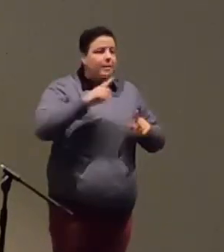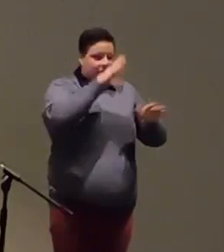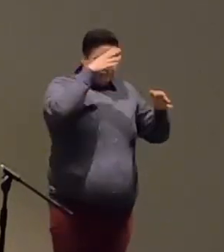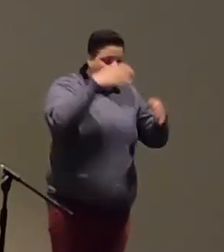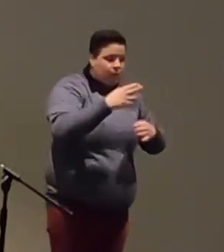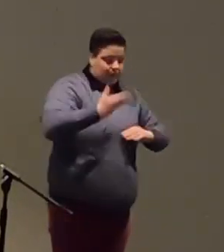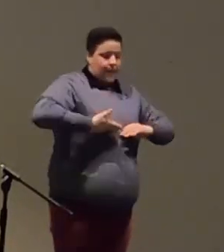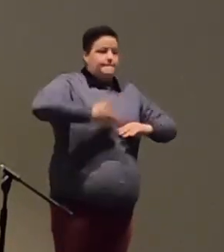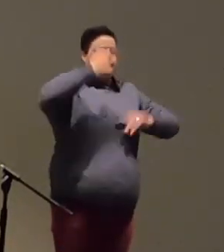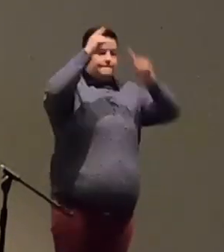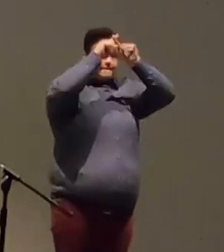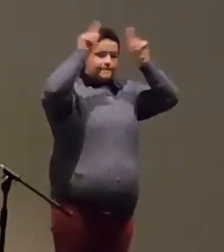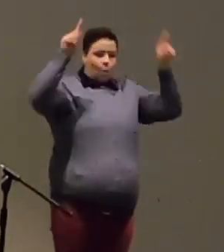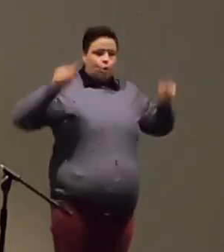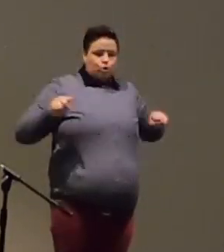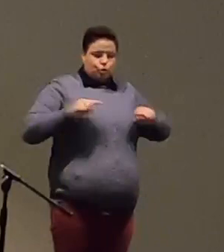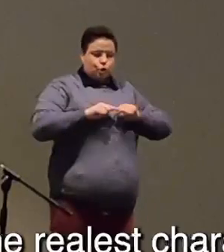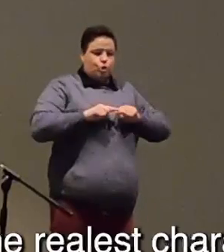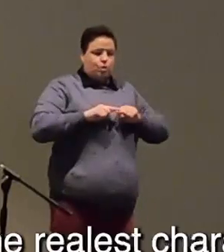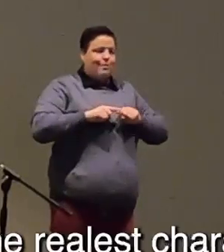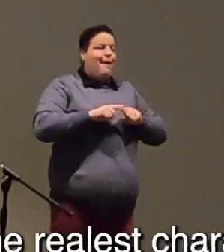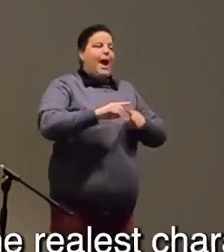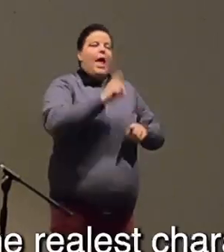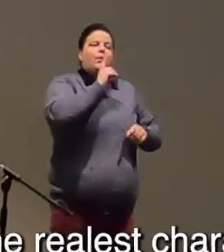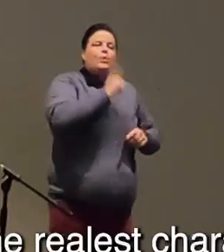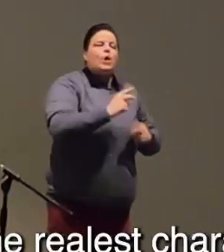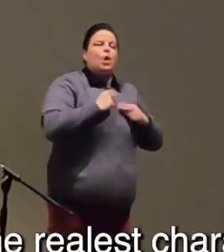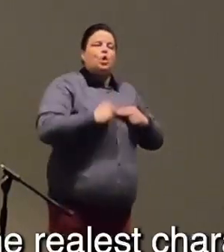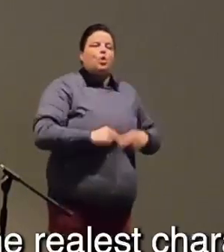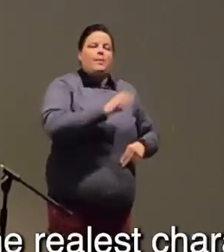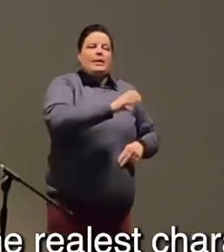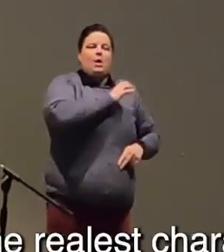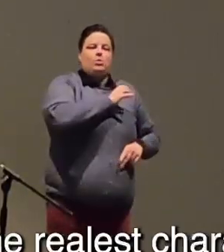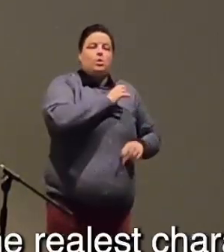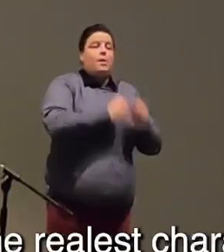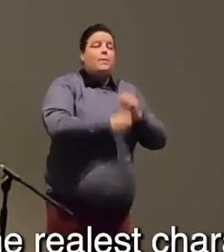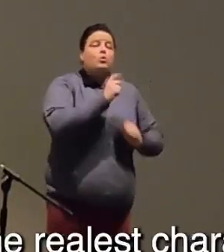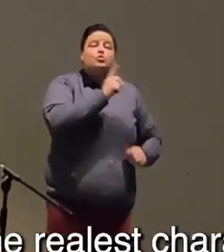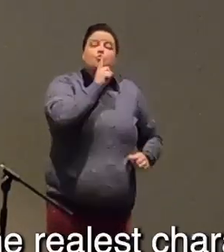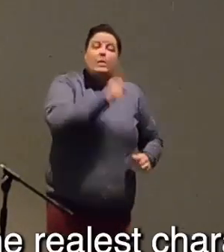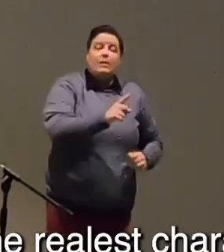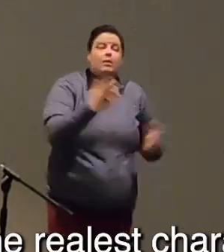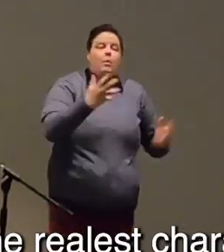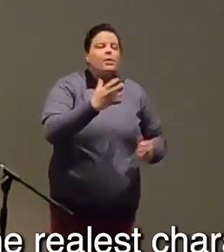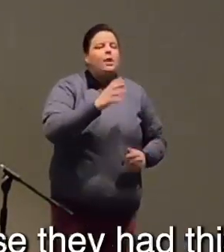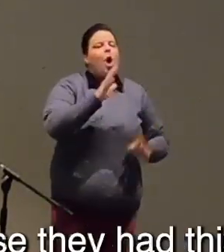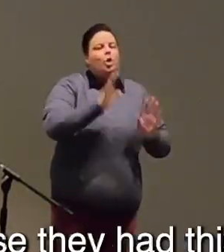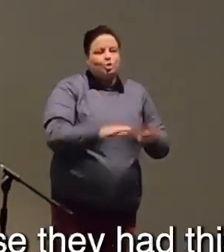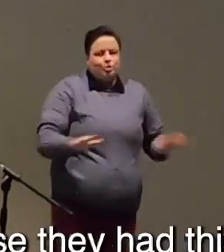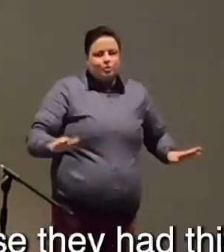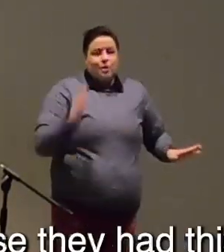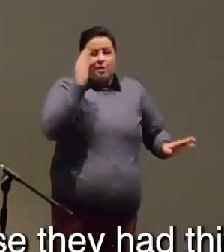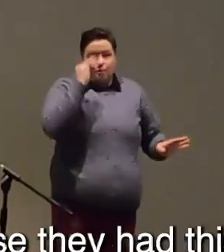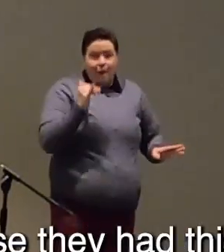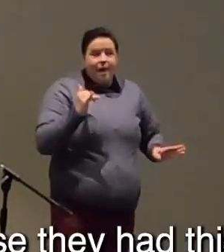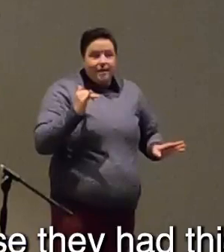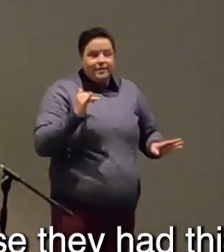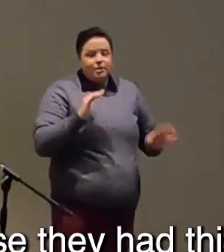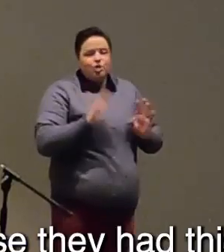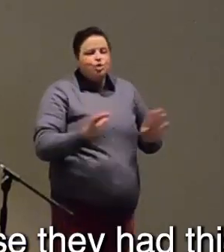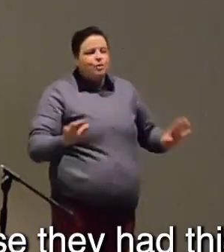he called real human characters. The realest characters of all, he felt, were children, because they had this sort